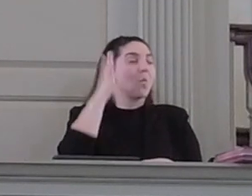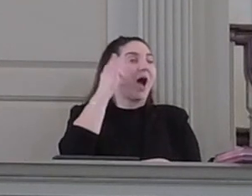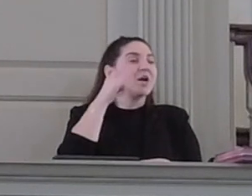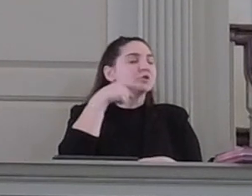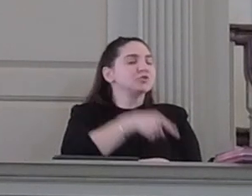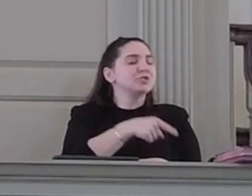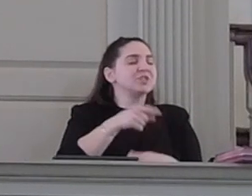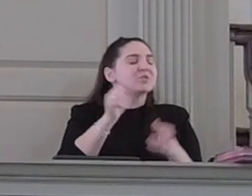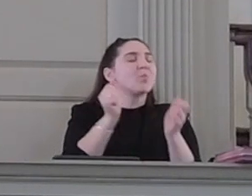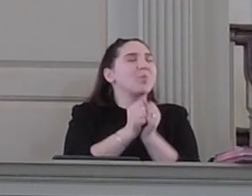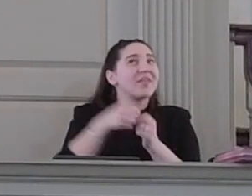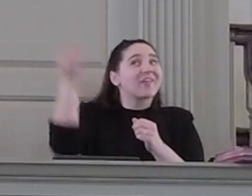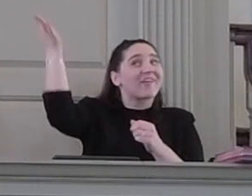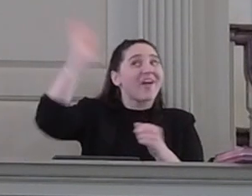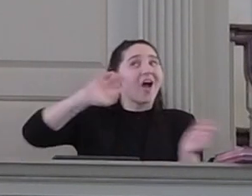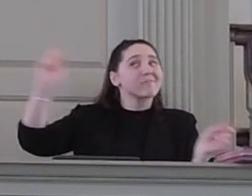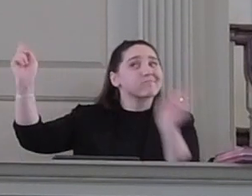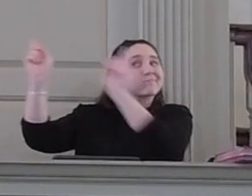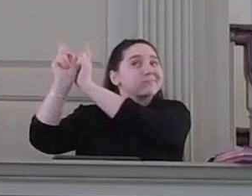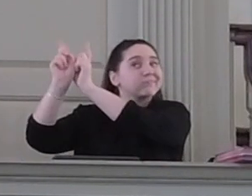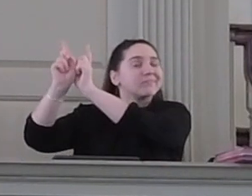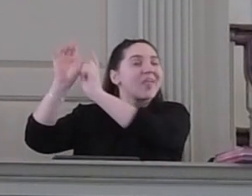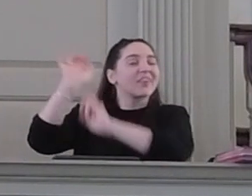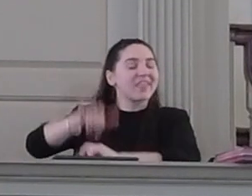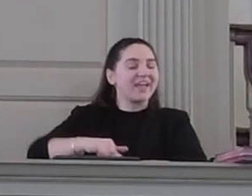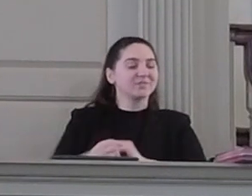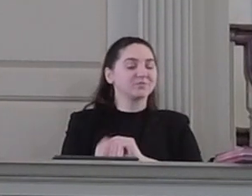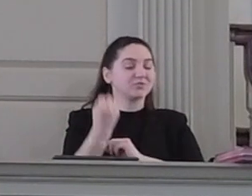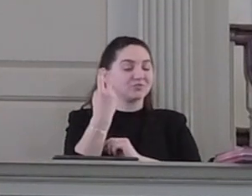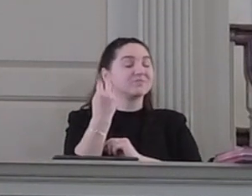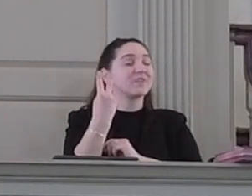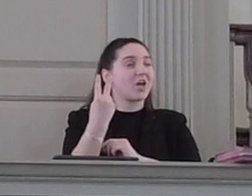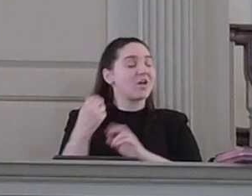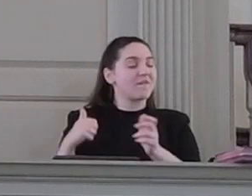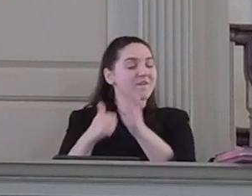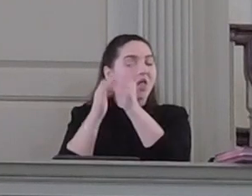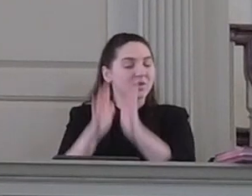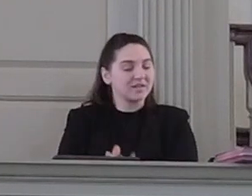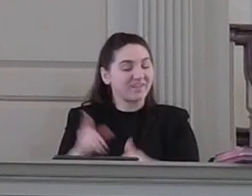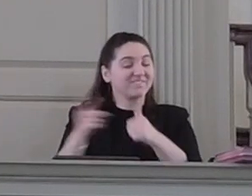And that's what Jesus' followers learned on that first day.